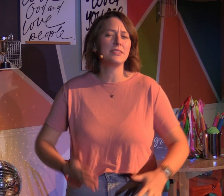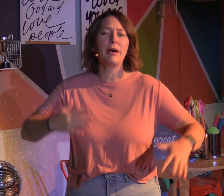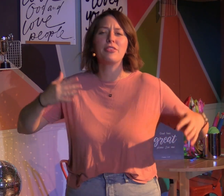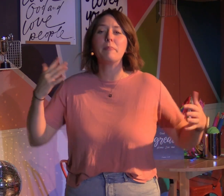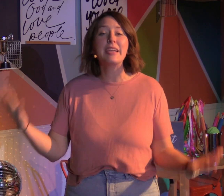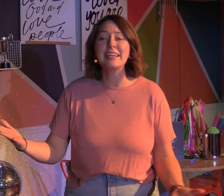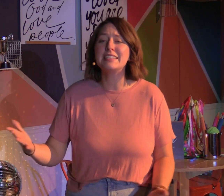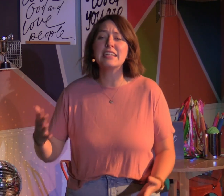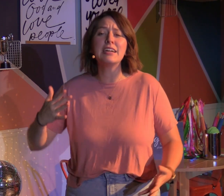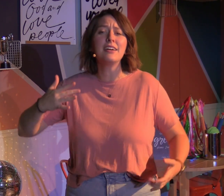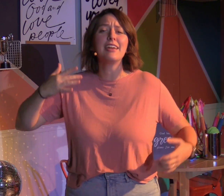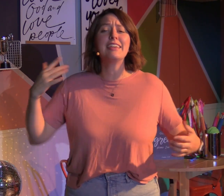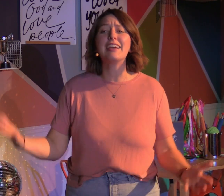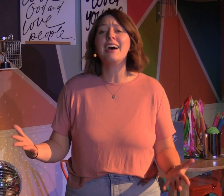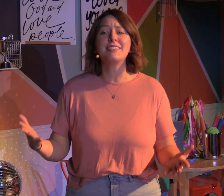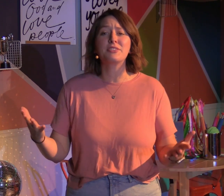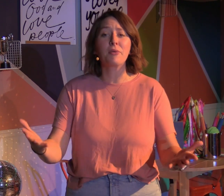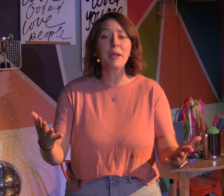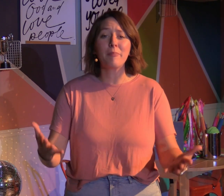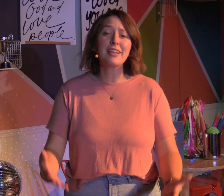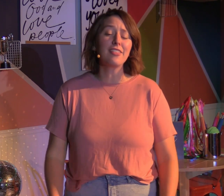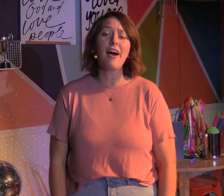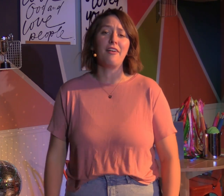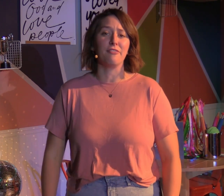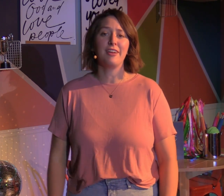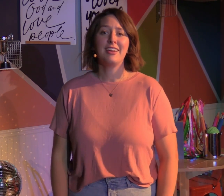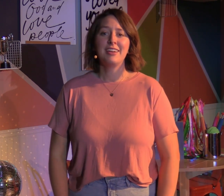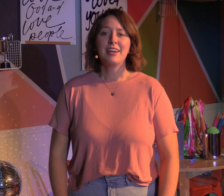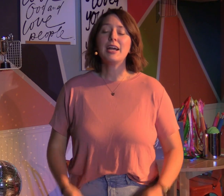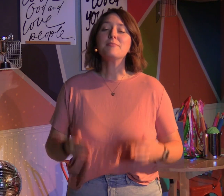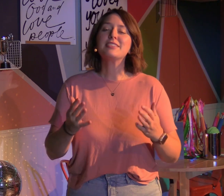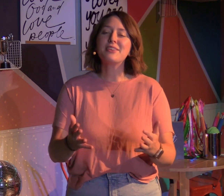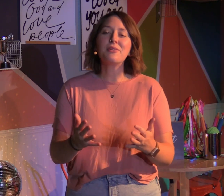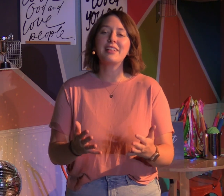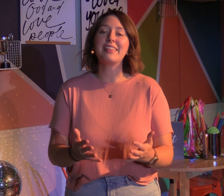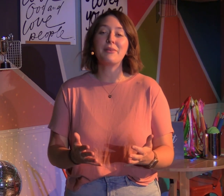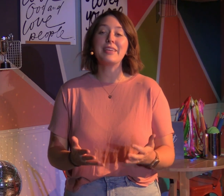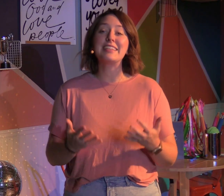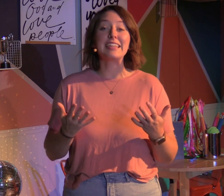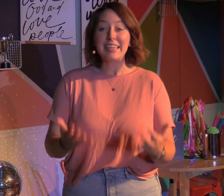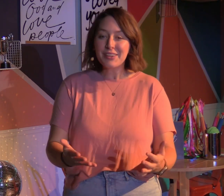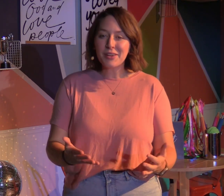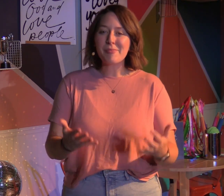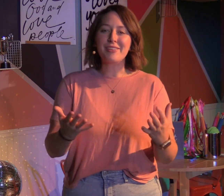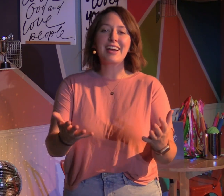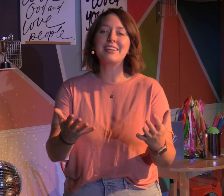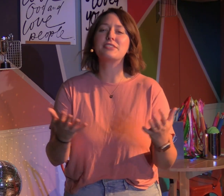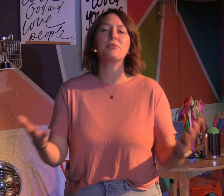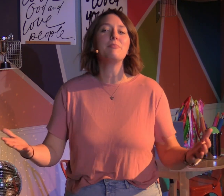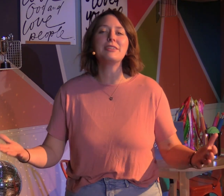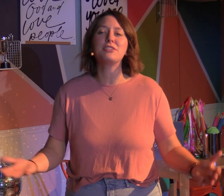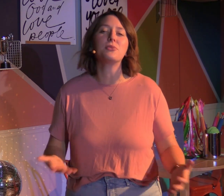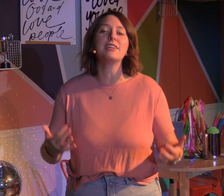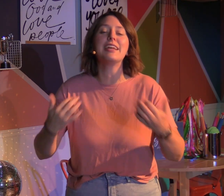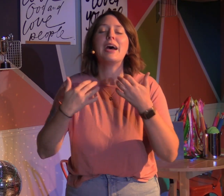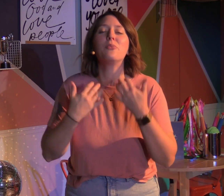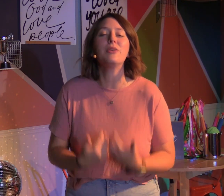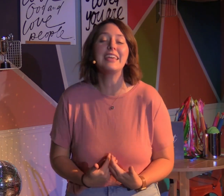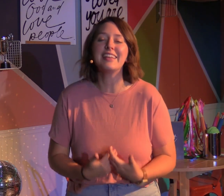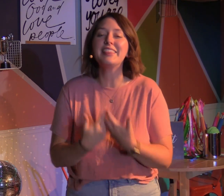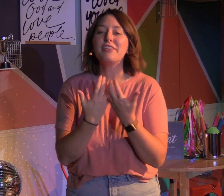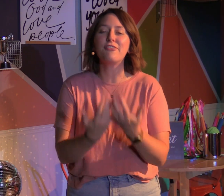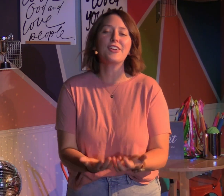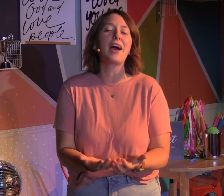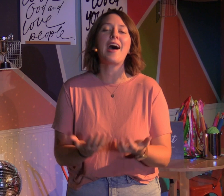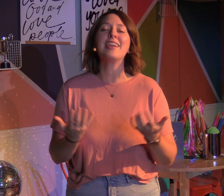Anona Kids about the big idea and God's great big love. I am so glad that we get to hear about God's great big story and how